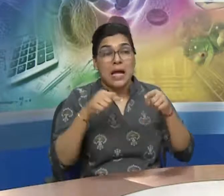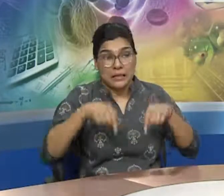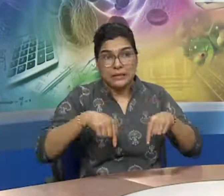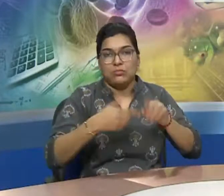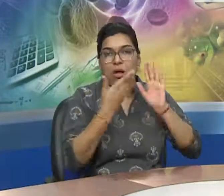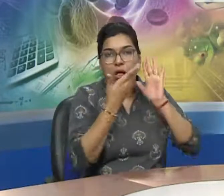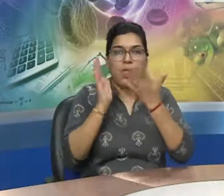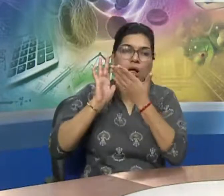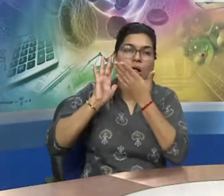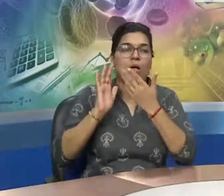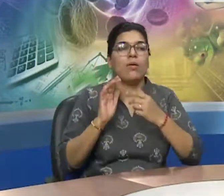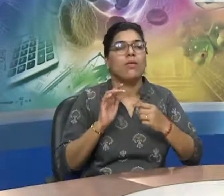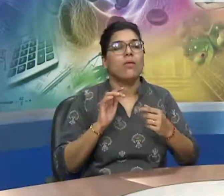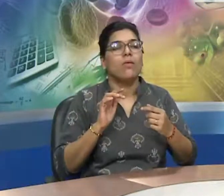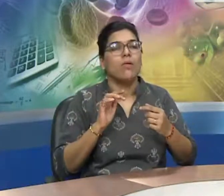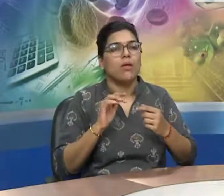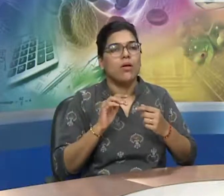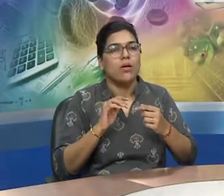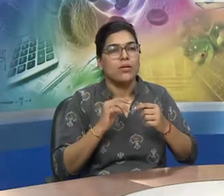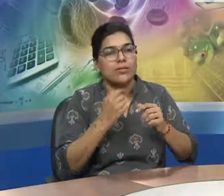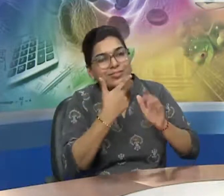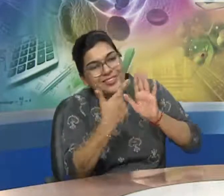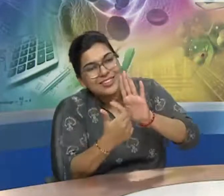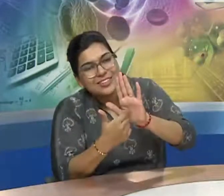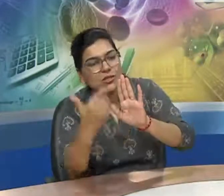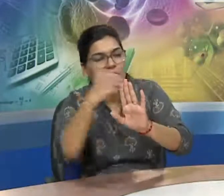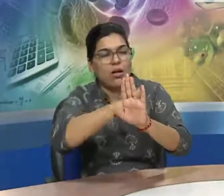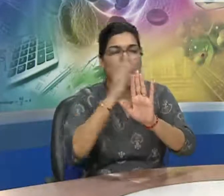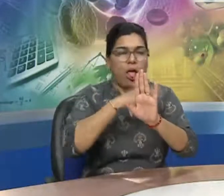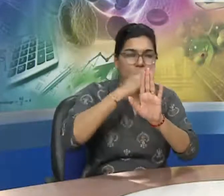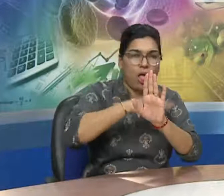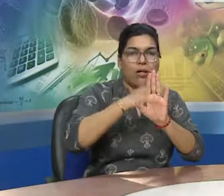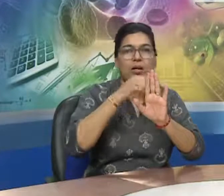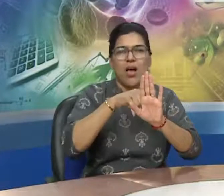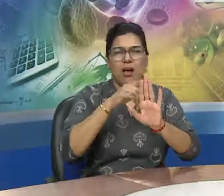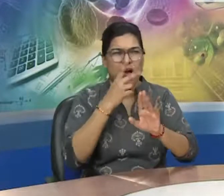And he is dissatisfied with his own changed self.